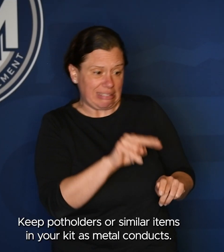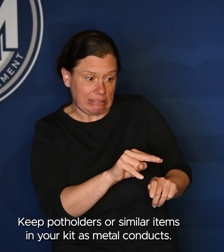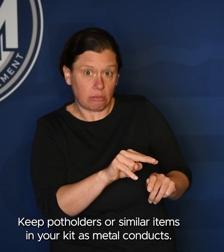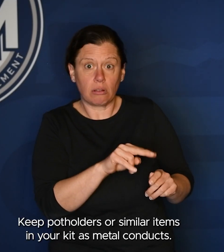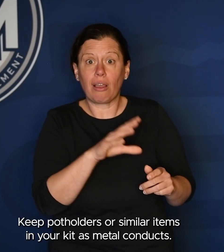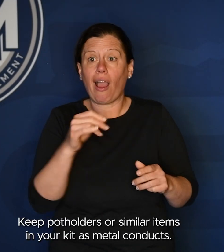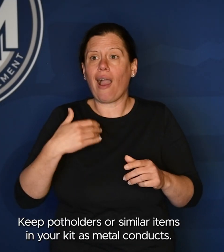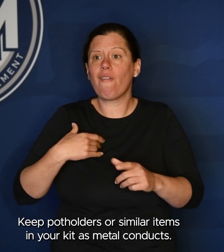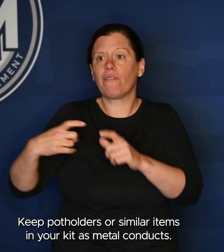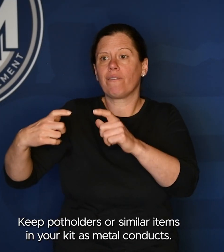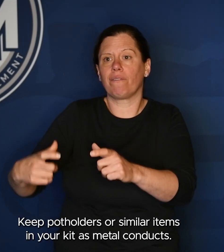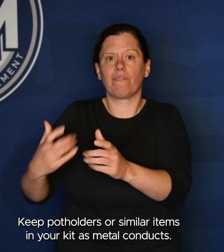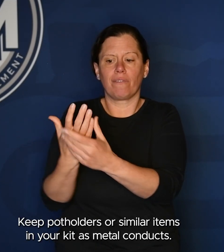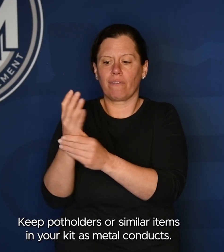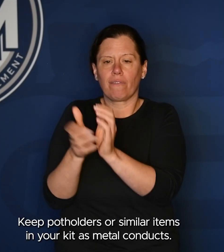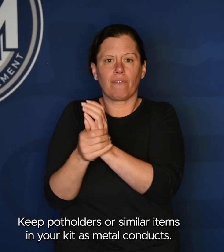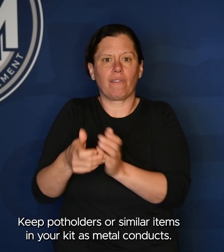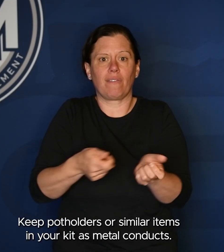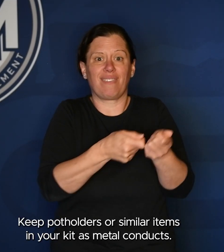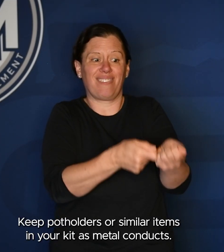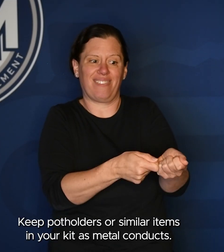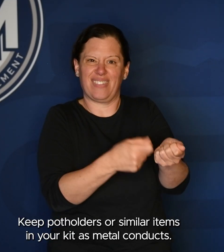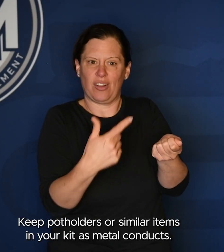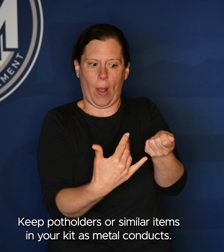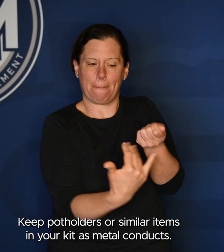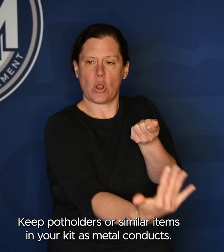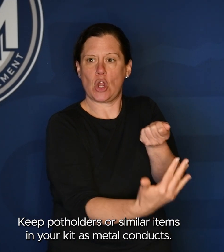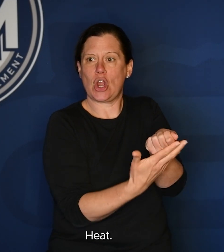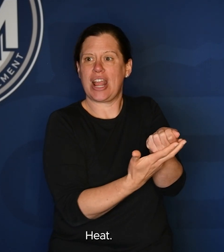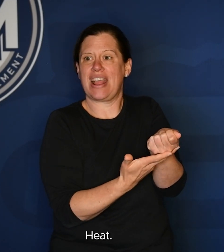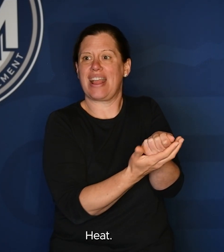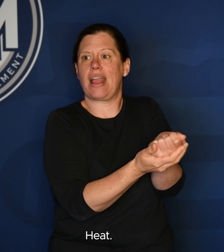or similar items in your kit, as metal conducts heat.